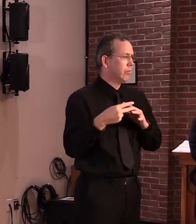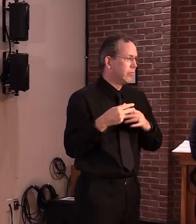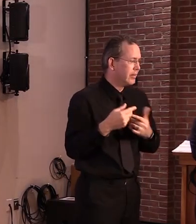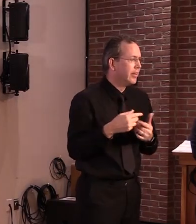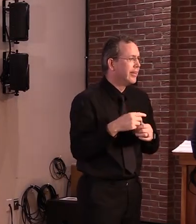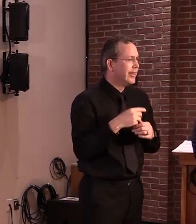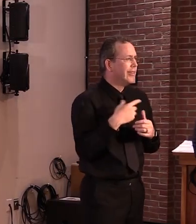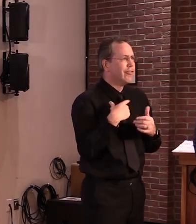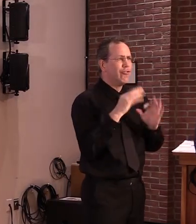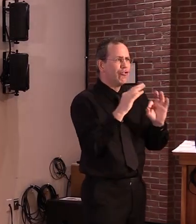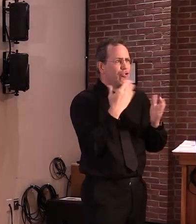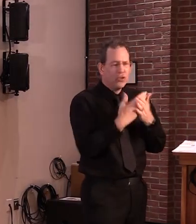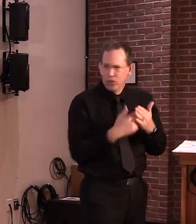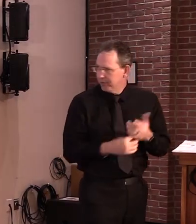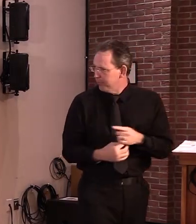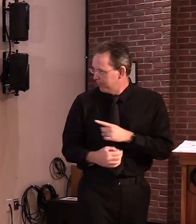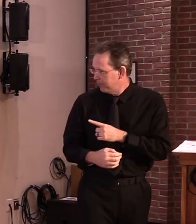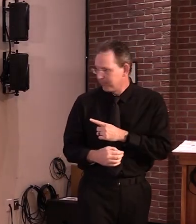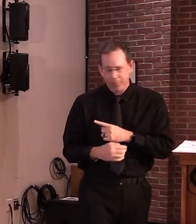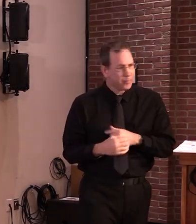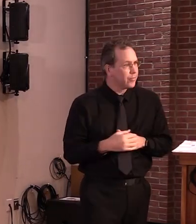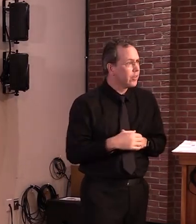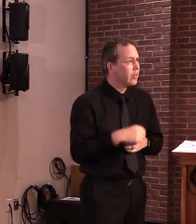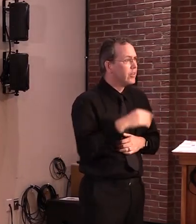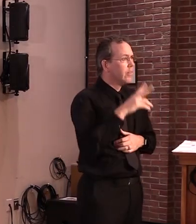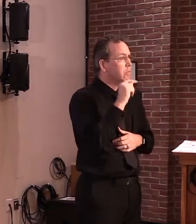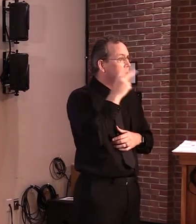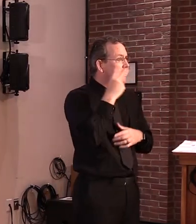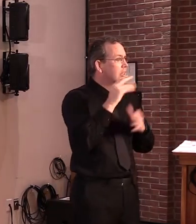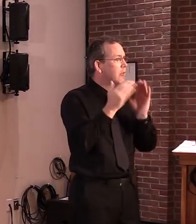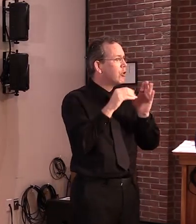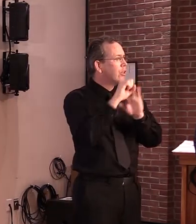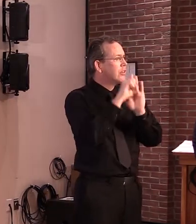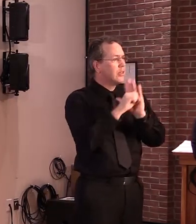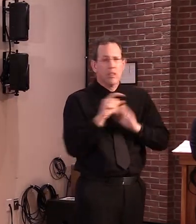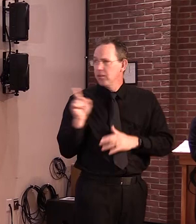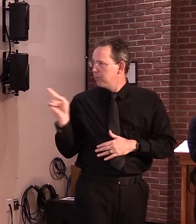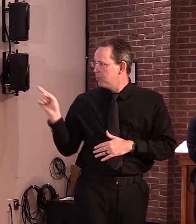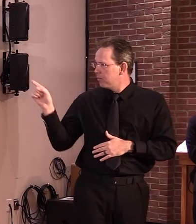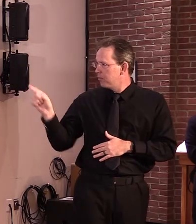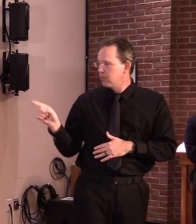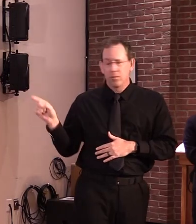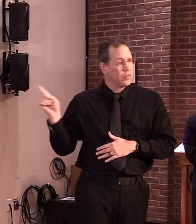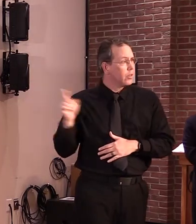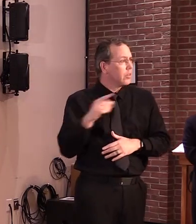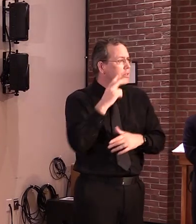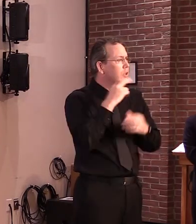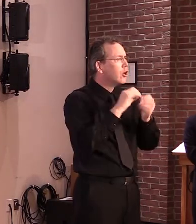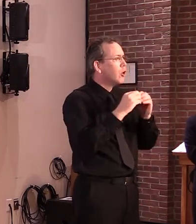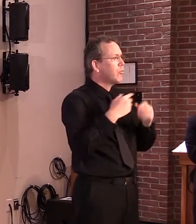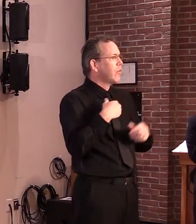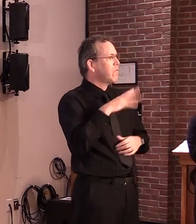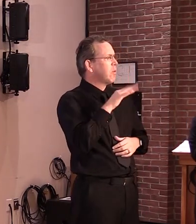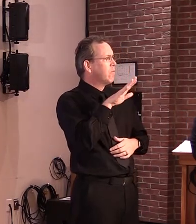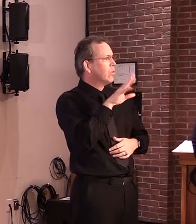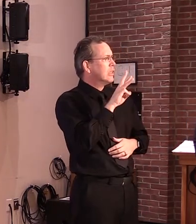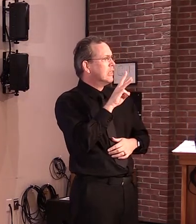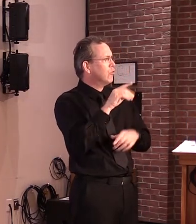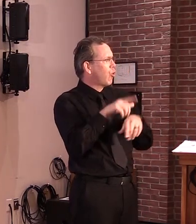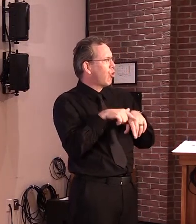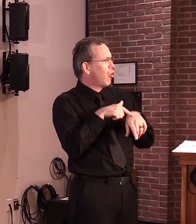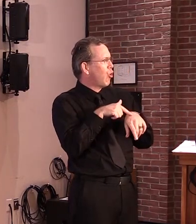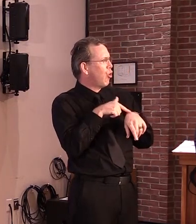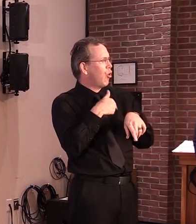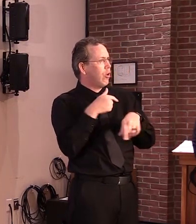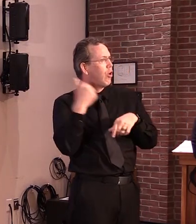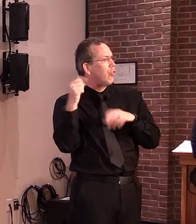see a comparison of the doubling rates across the Northeast. Vermont's compares very favorably to our Northeast counterparts, but again, on a